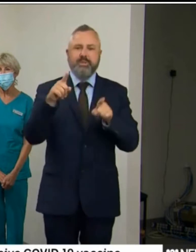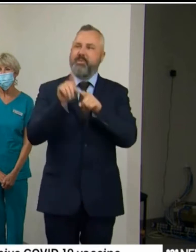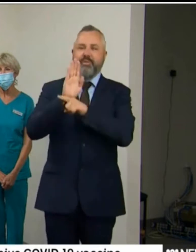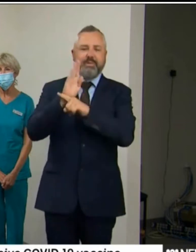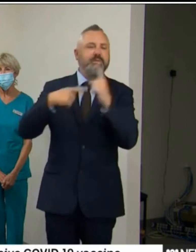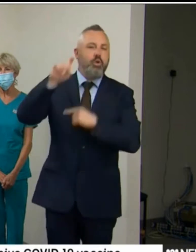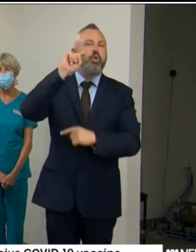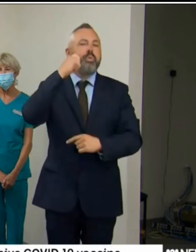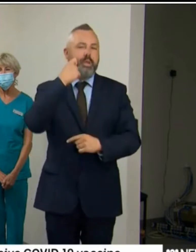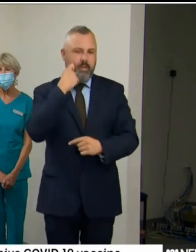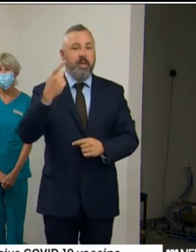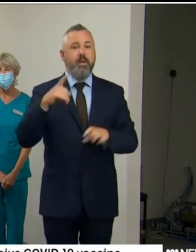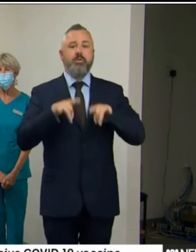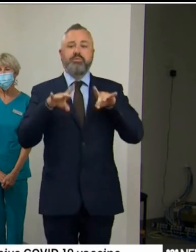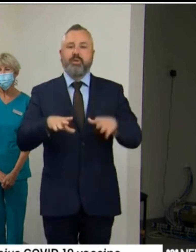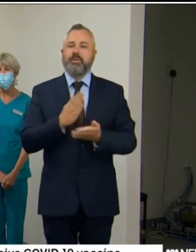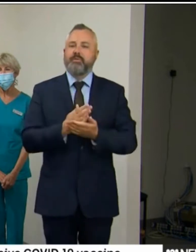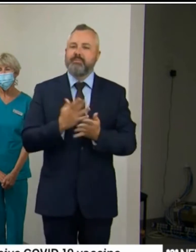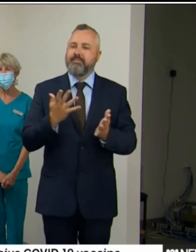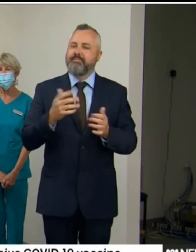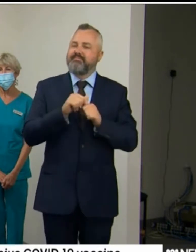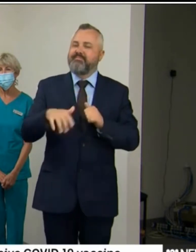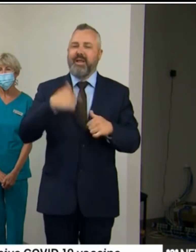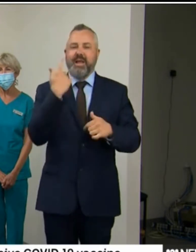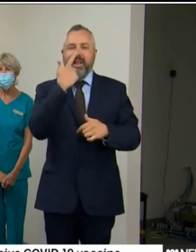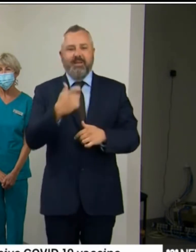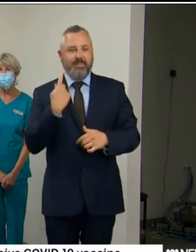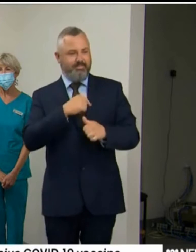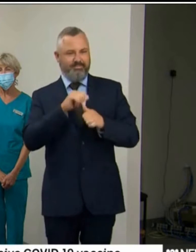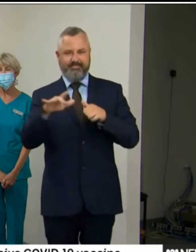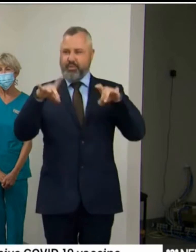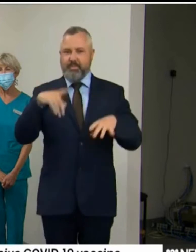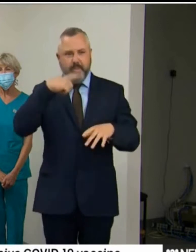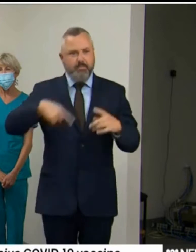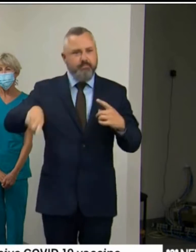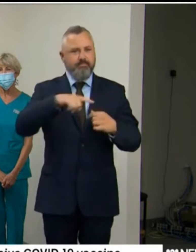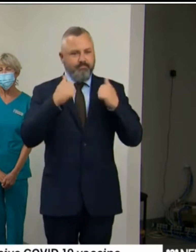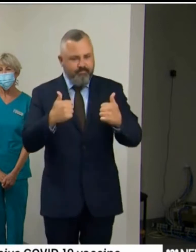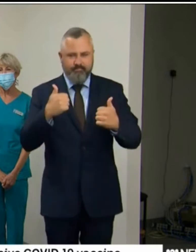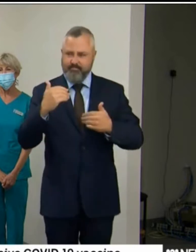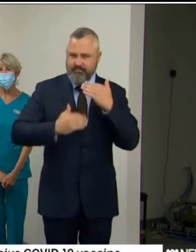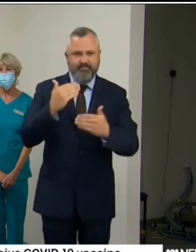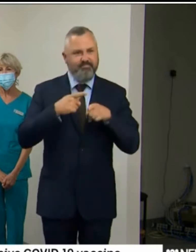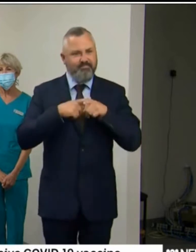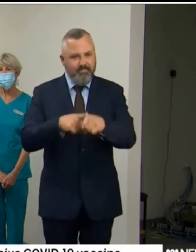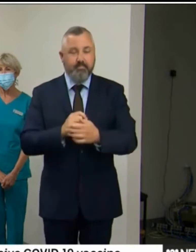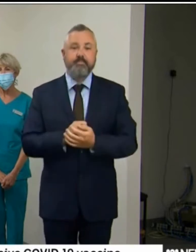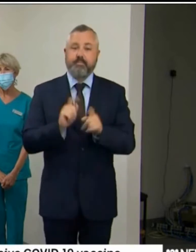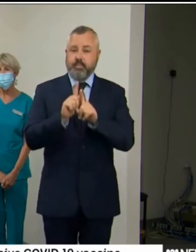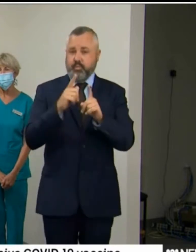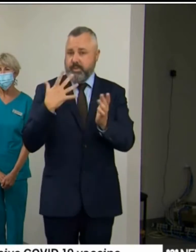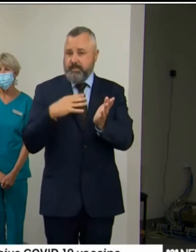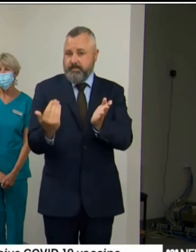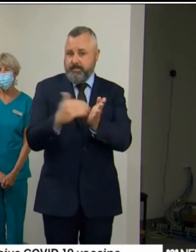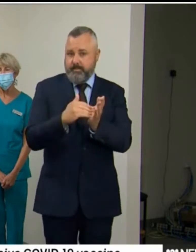been magnificent, and Australians have been magnificent, and they're rising to the occasion. I just want to add this, that this